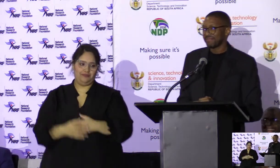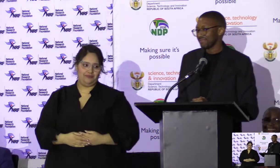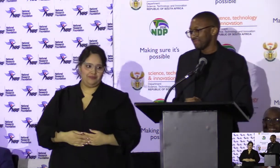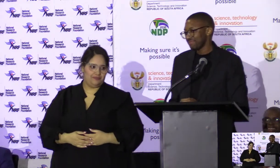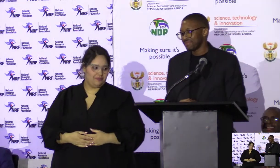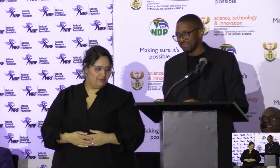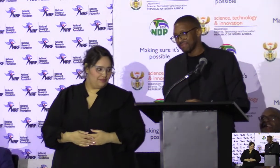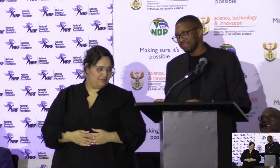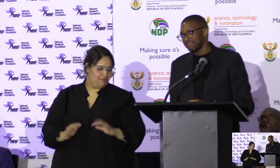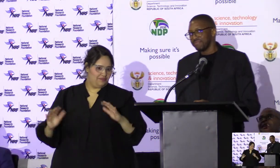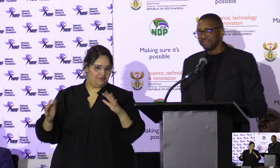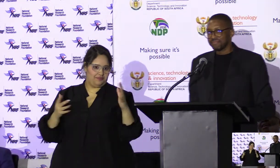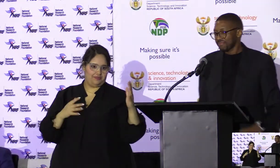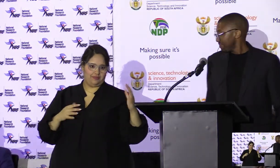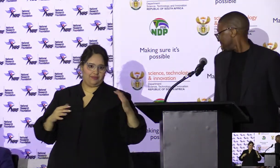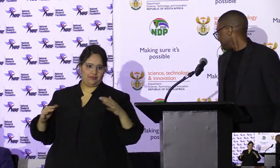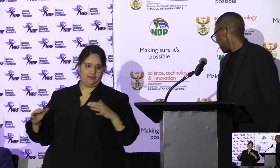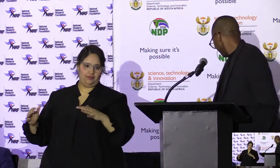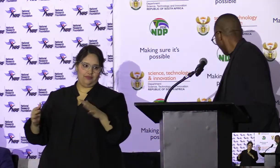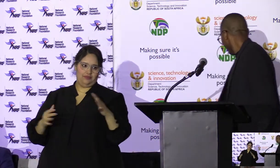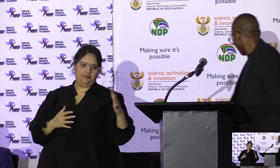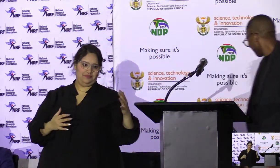Thanks.